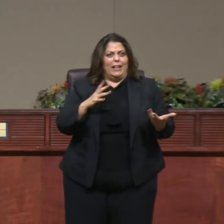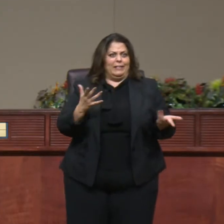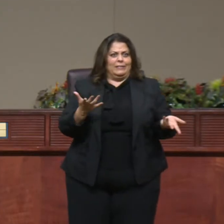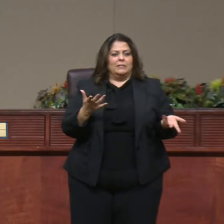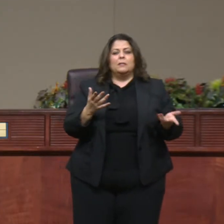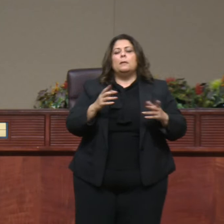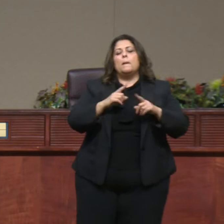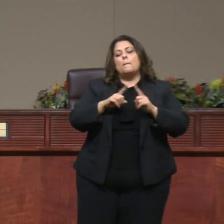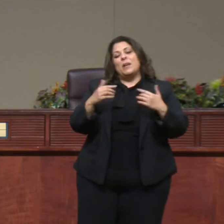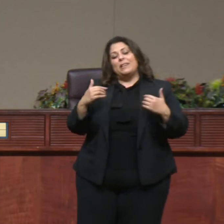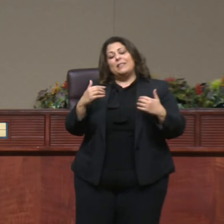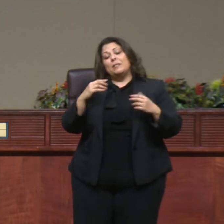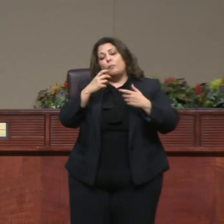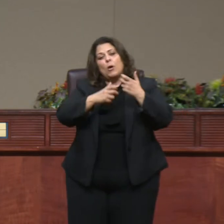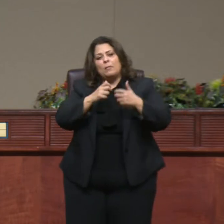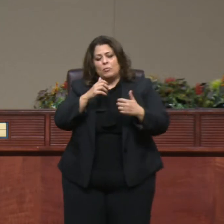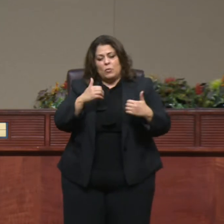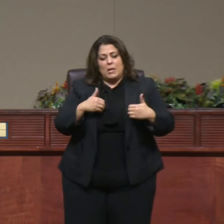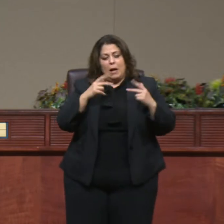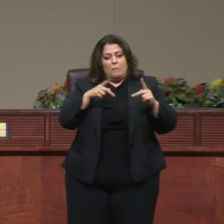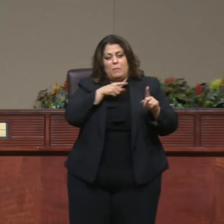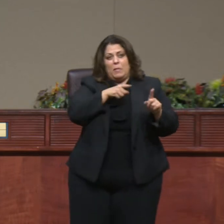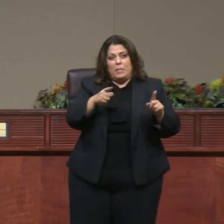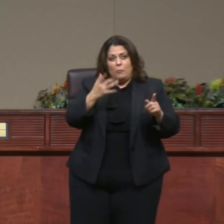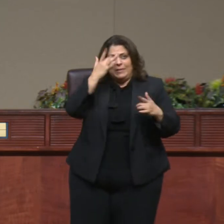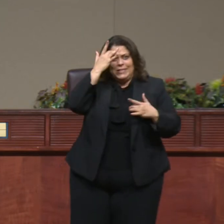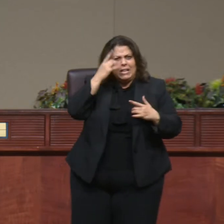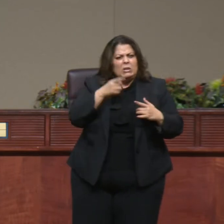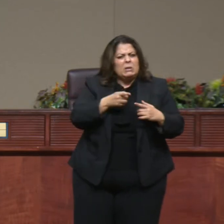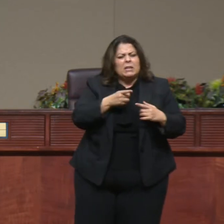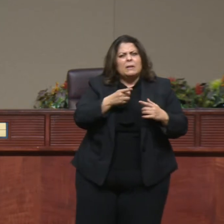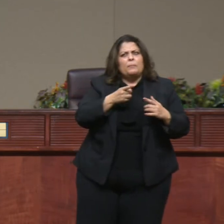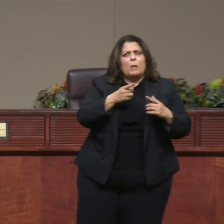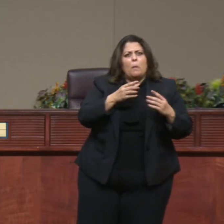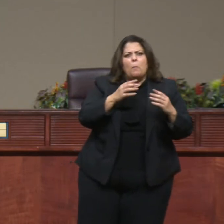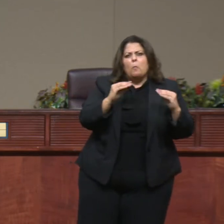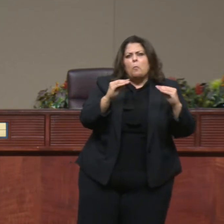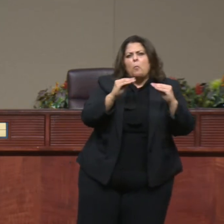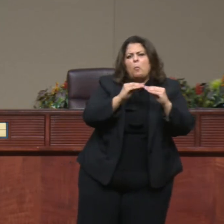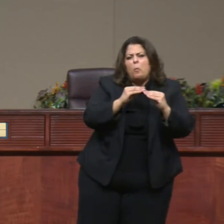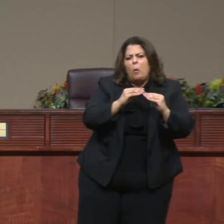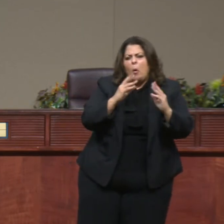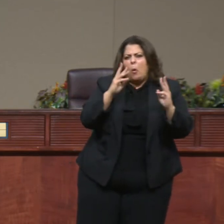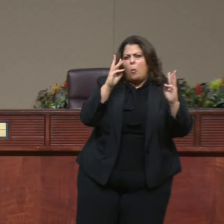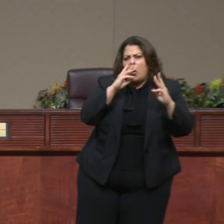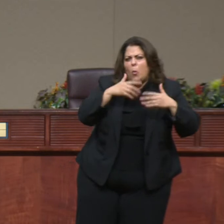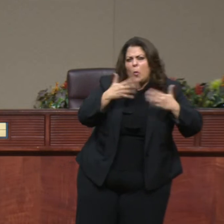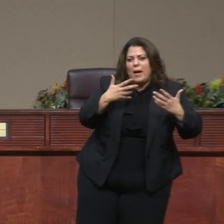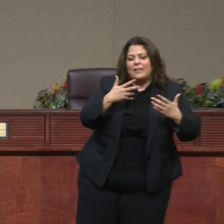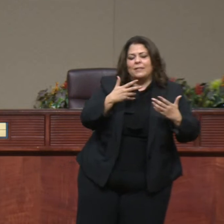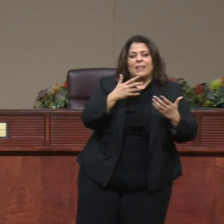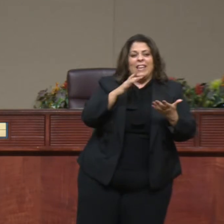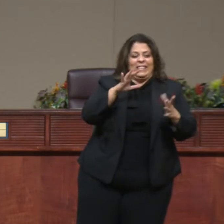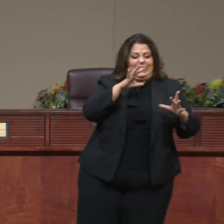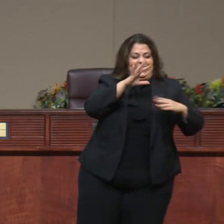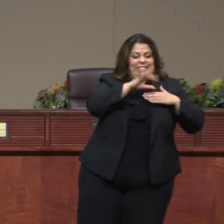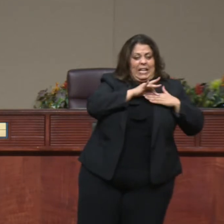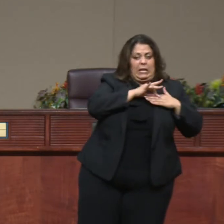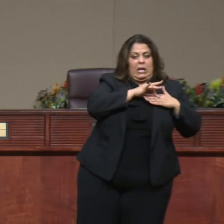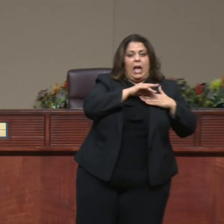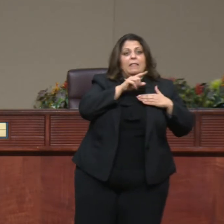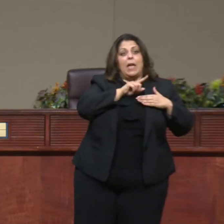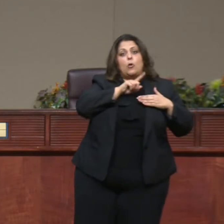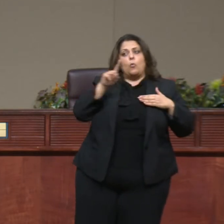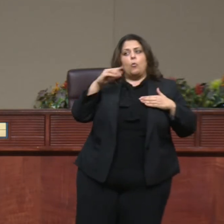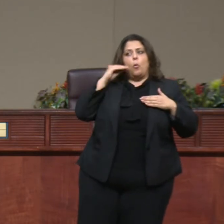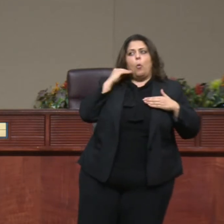population being infected is what we carry home us with. And what when we interact with people who